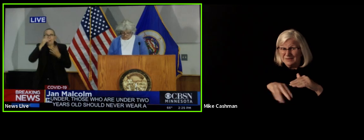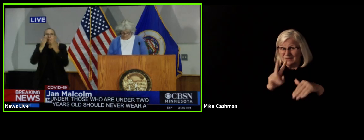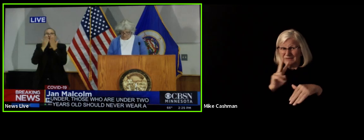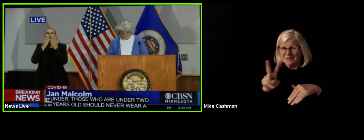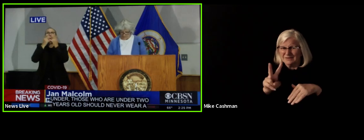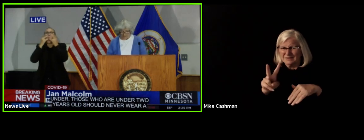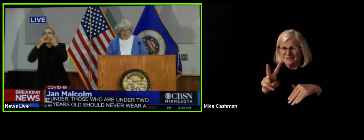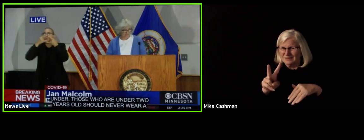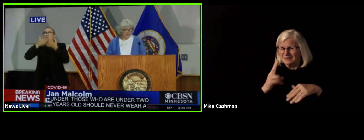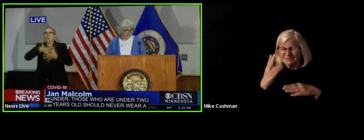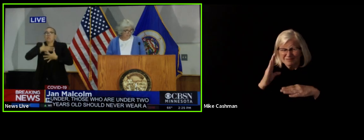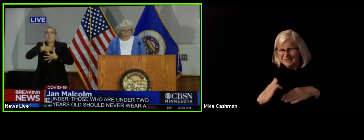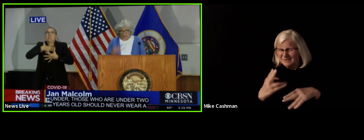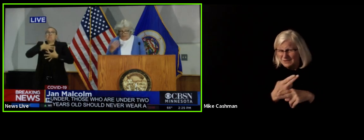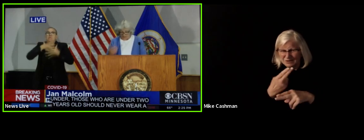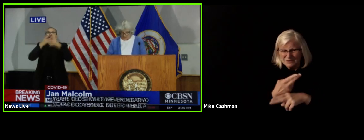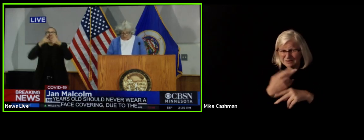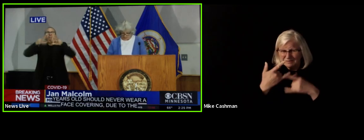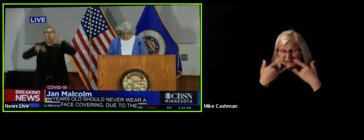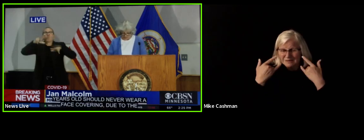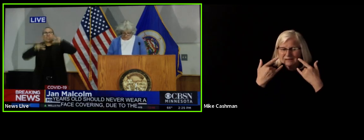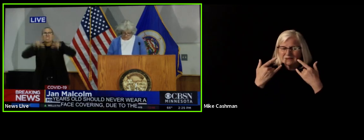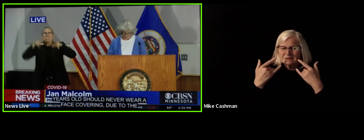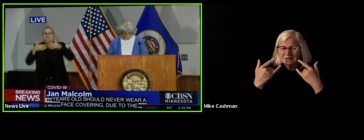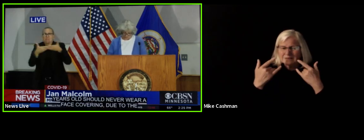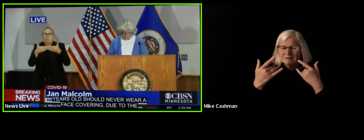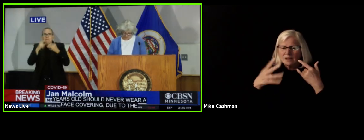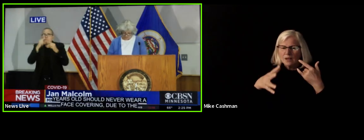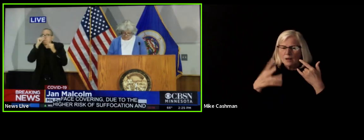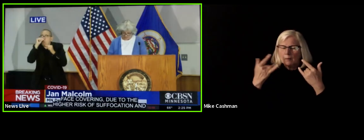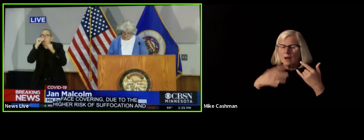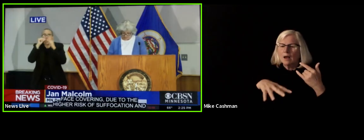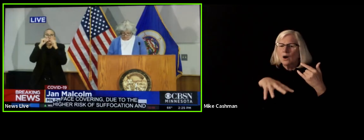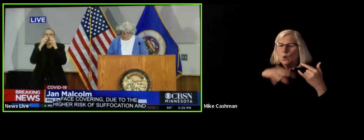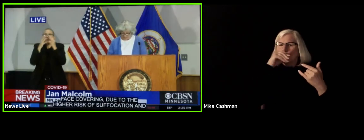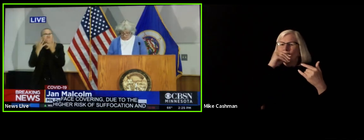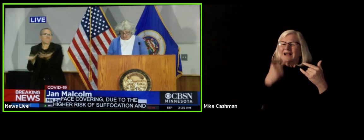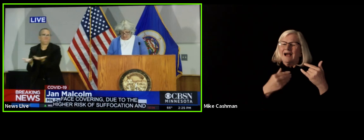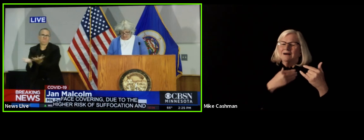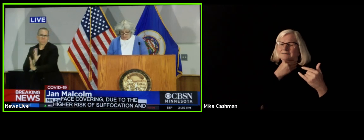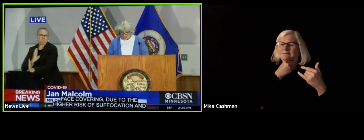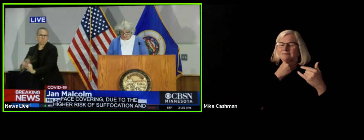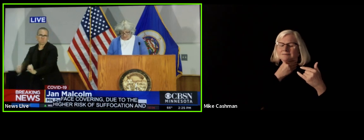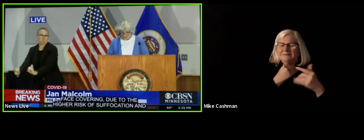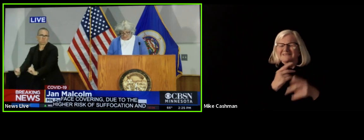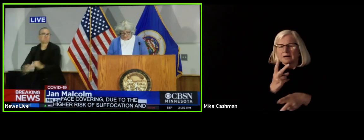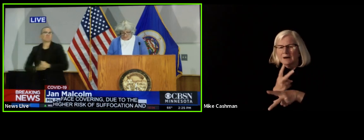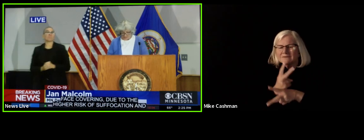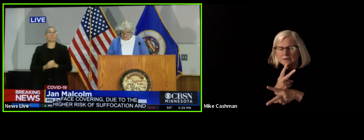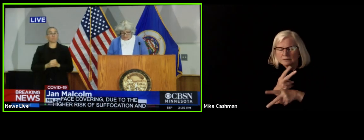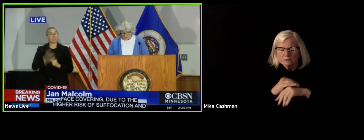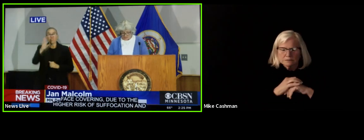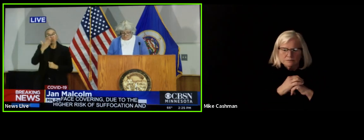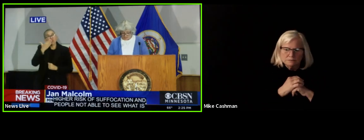risk of suffocation and people not able to see what's happening with them. But it's a good idea, even